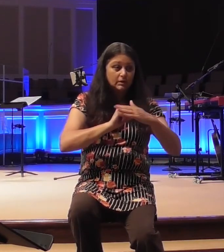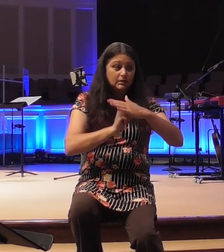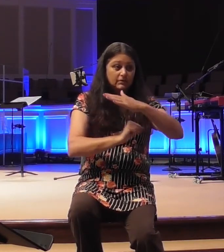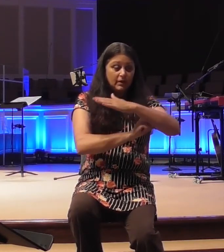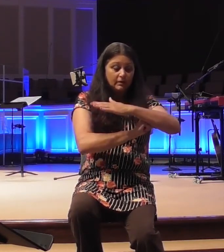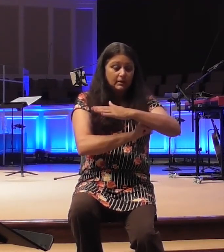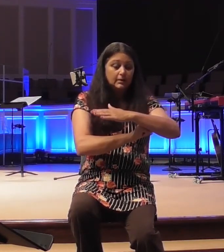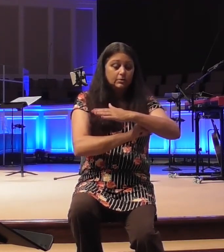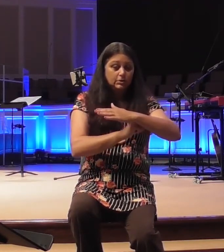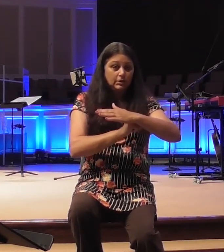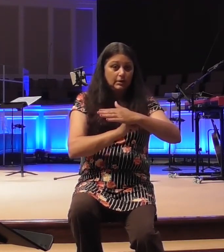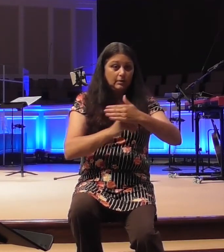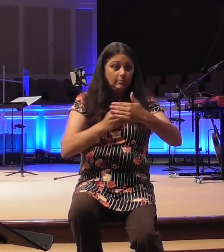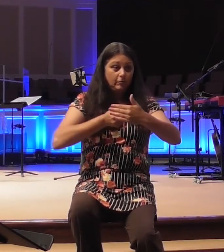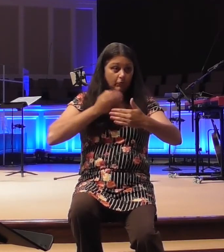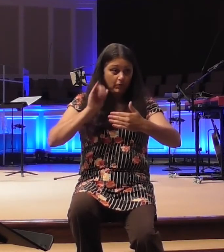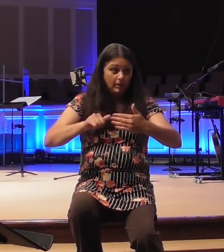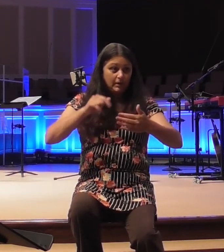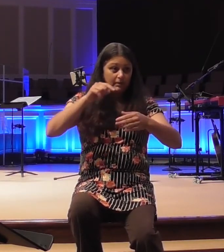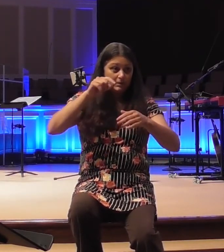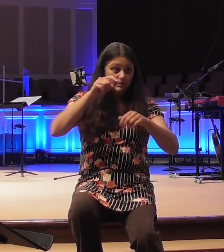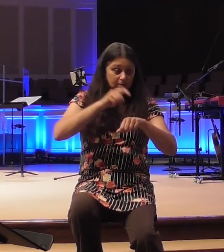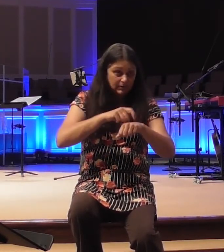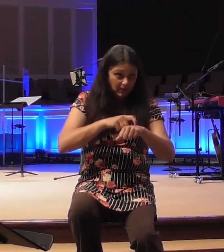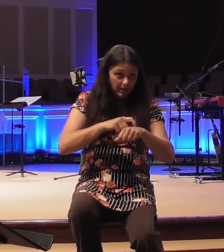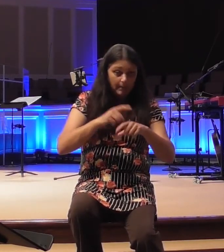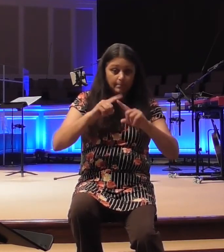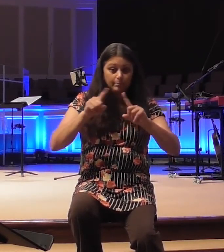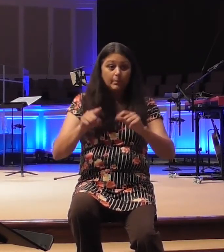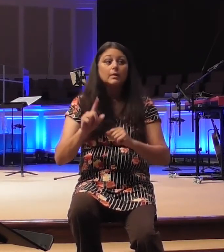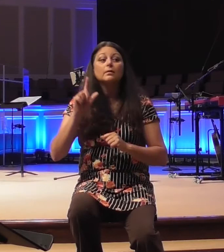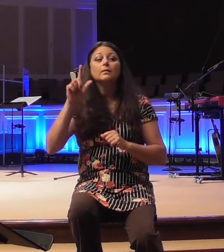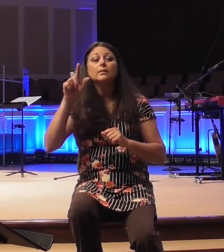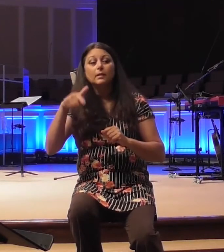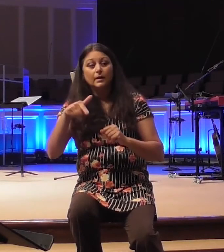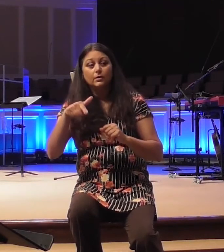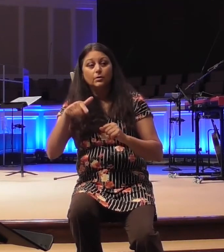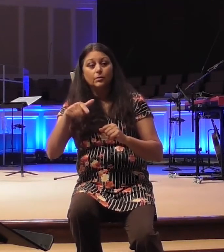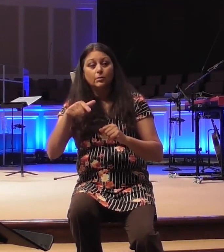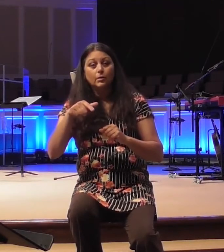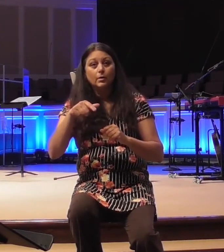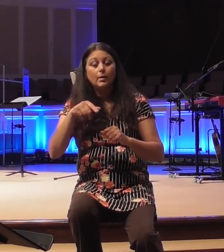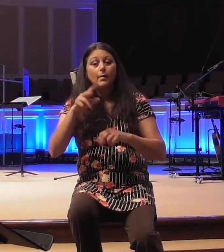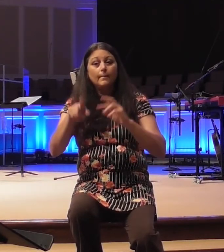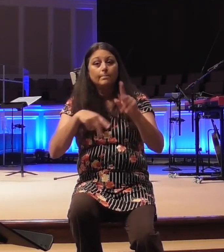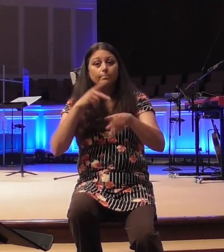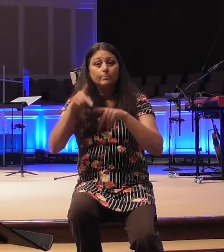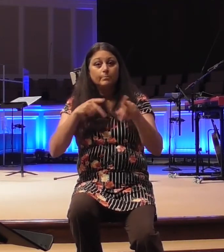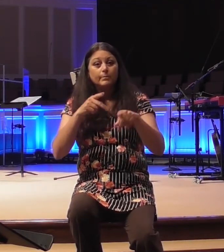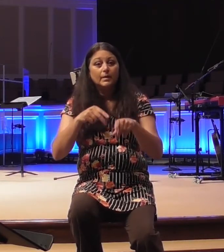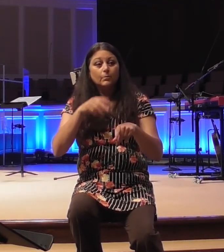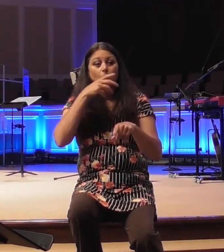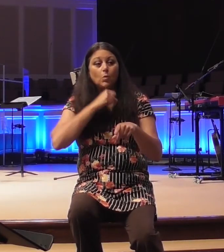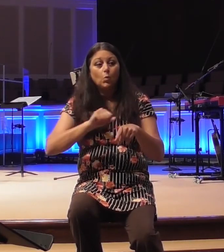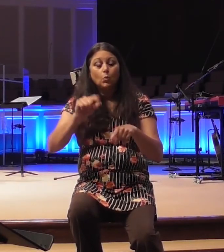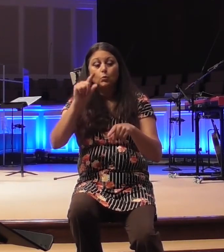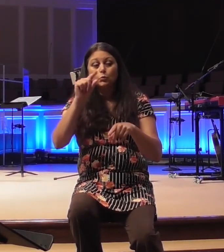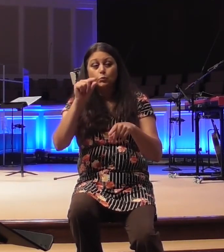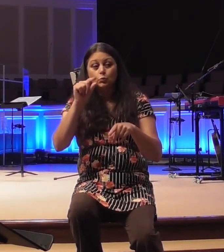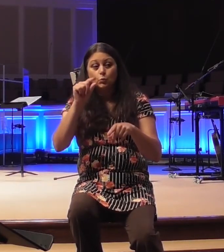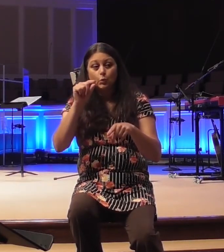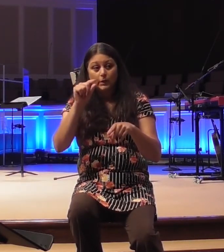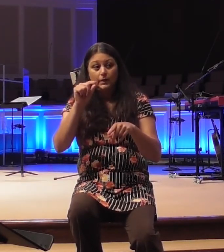designs things to have those young people involved as well in shaping